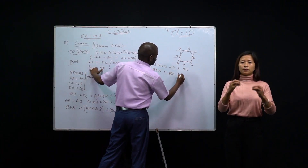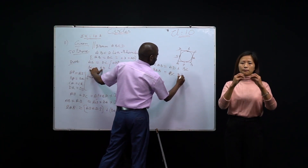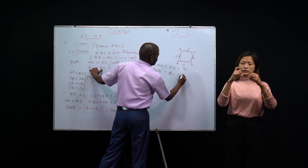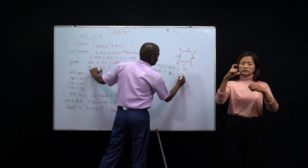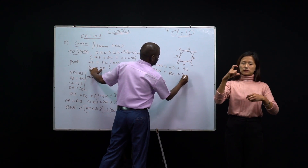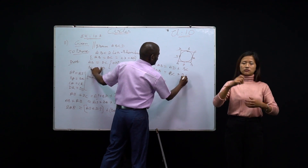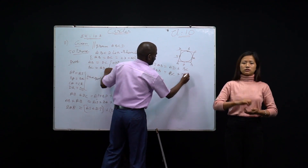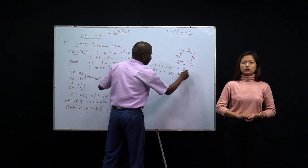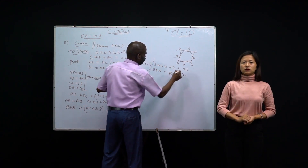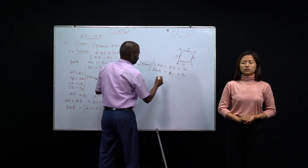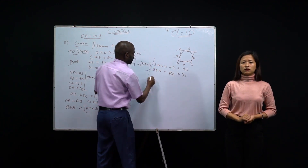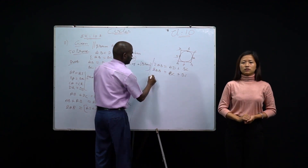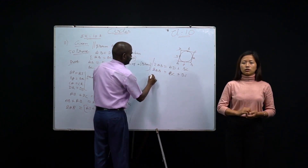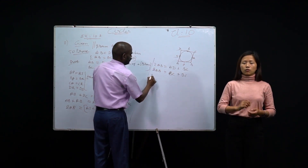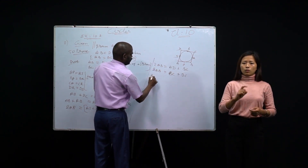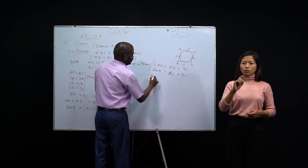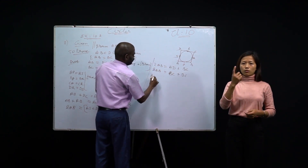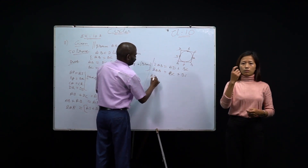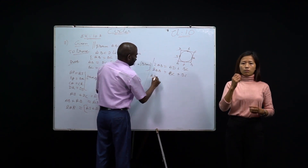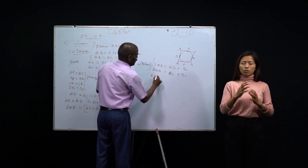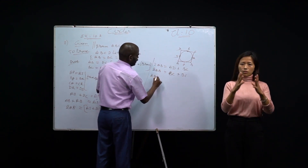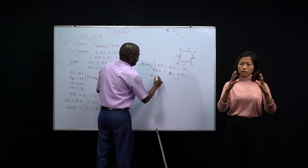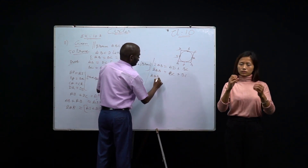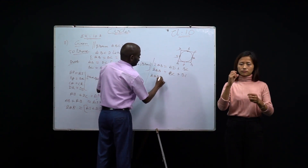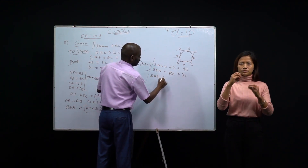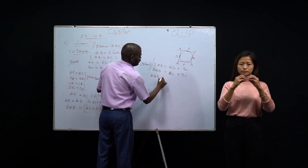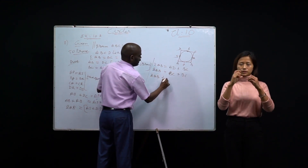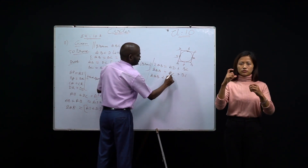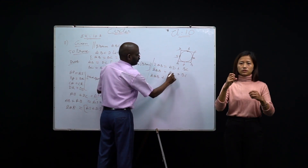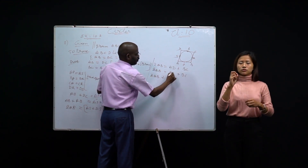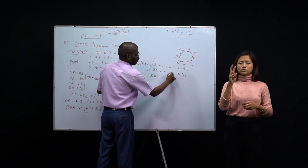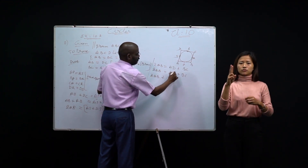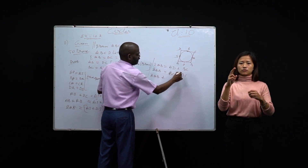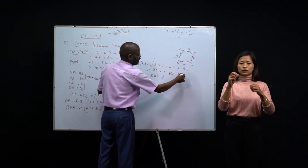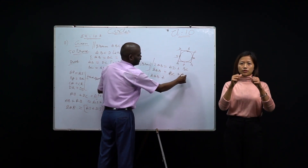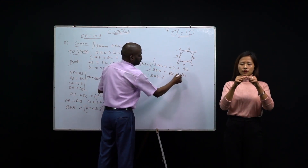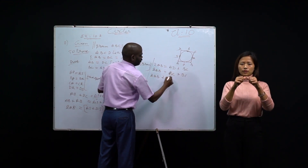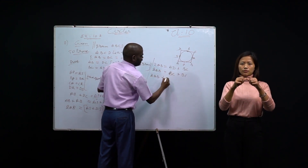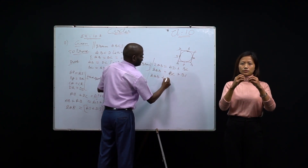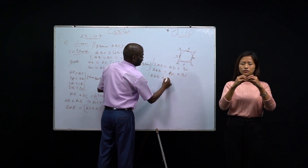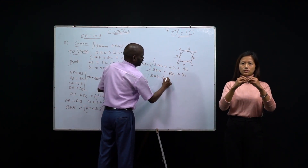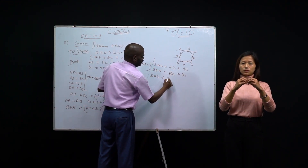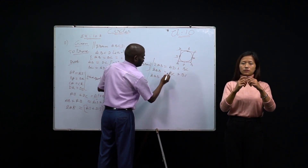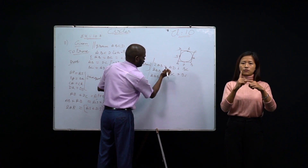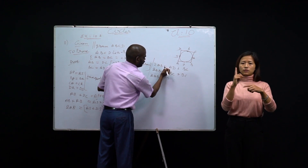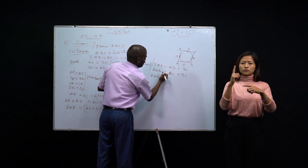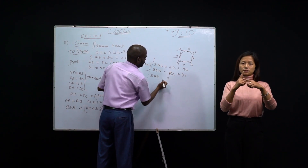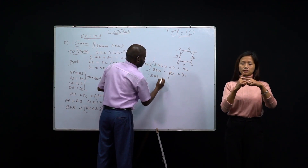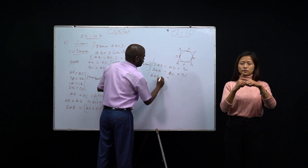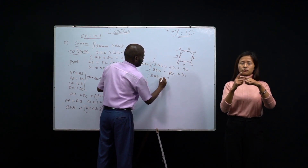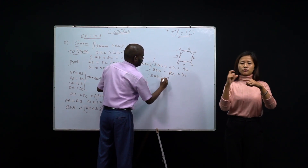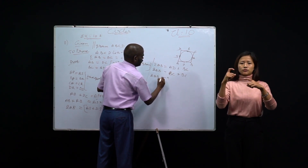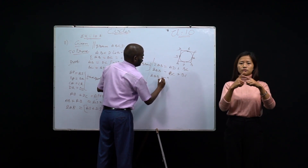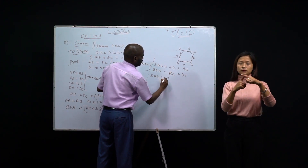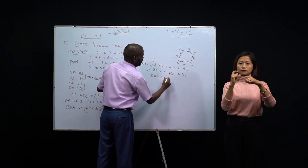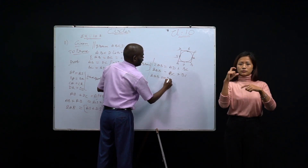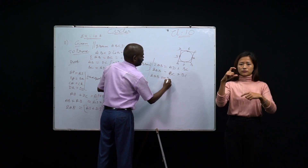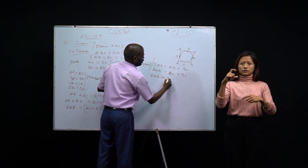BC. Again, one more BC. 2AB plus 1 BC plus 1 BC. Sorry,